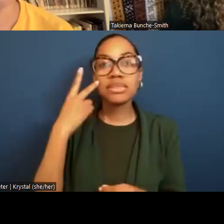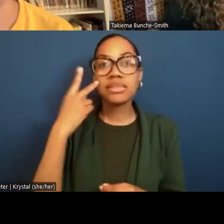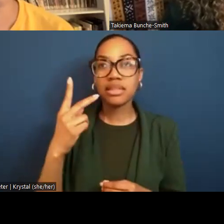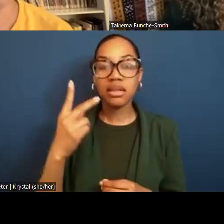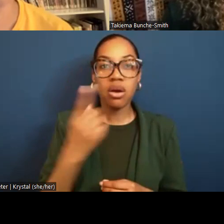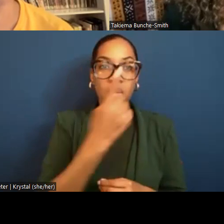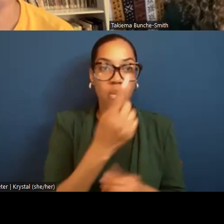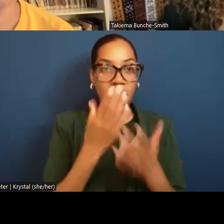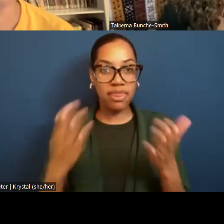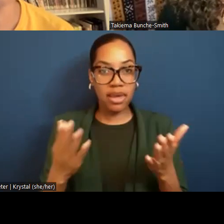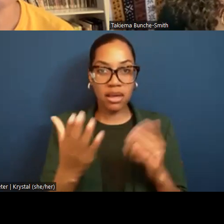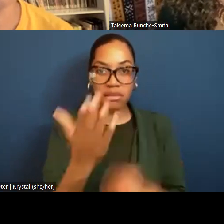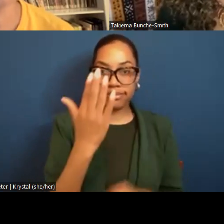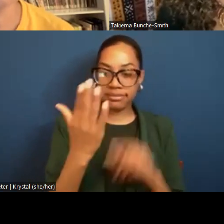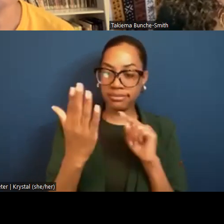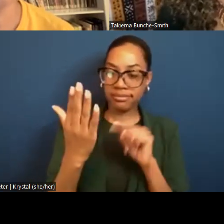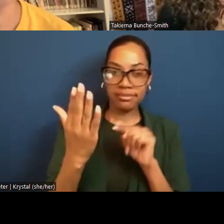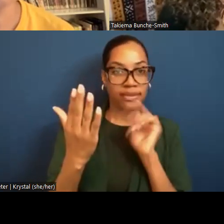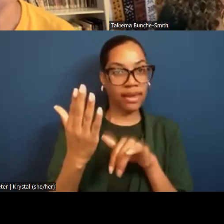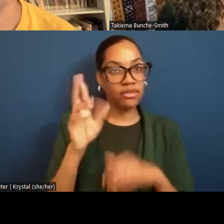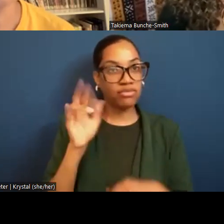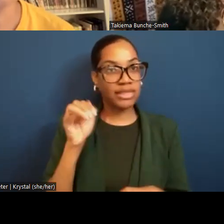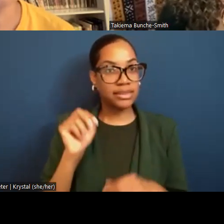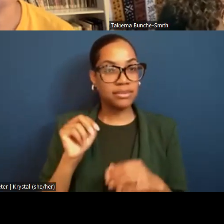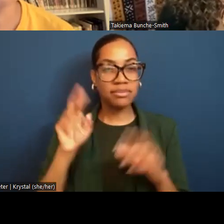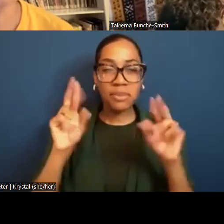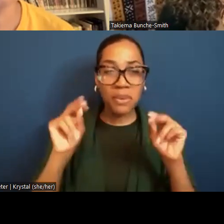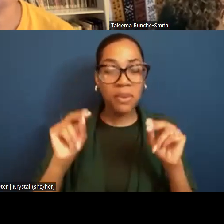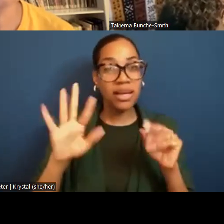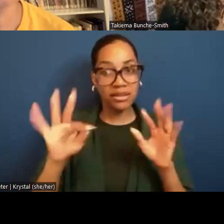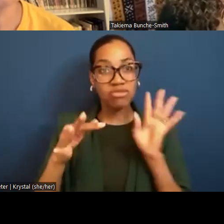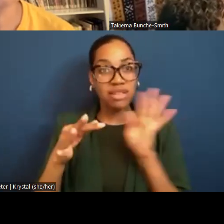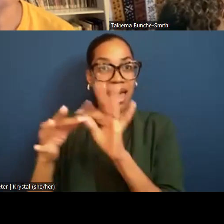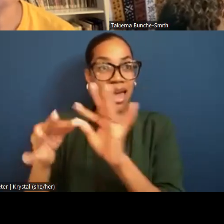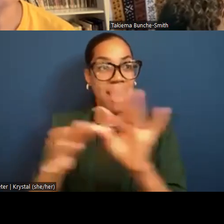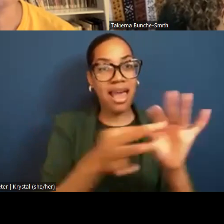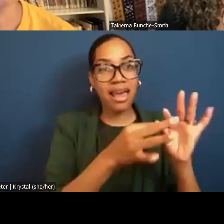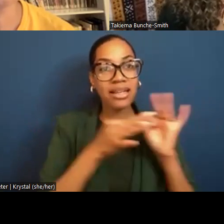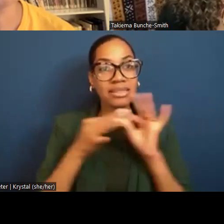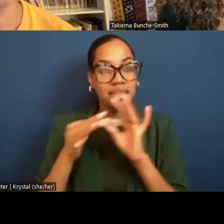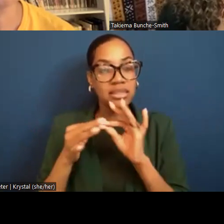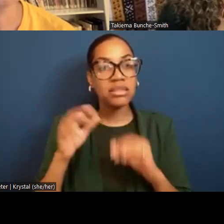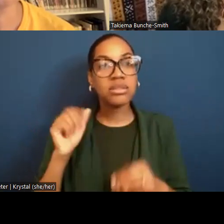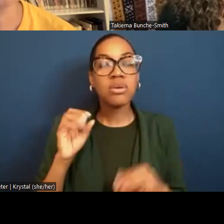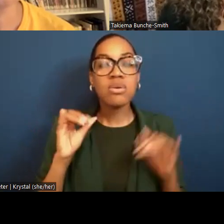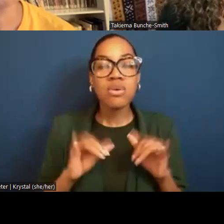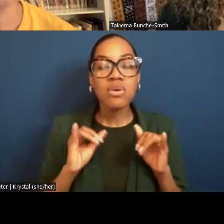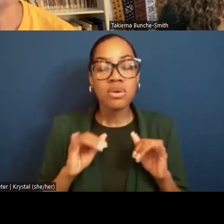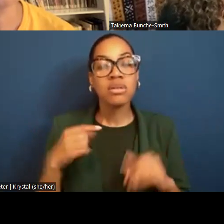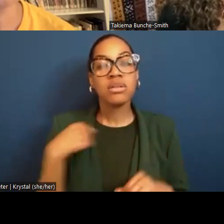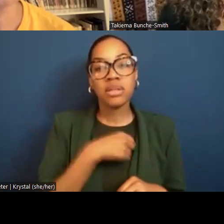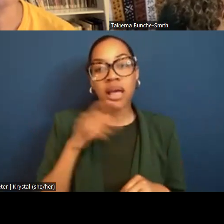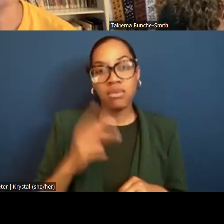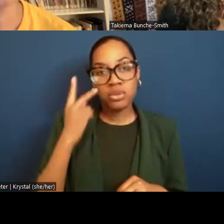factors that lead to the outcomes that we see. And so I think it's important for all educators to really take the time to learn. As was shared by